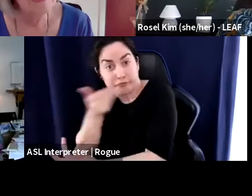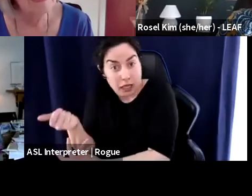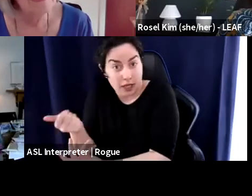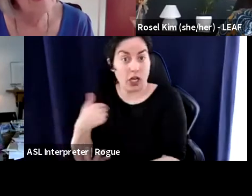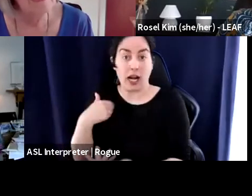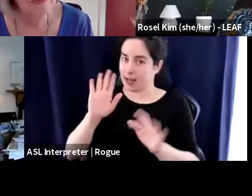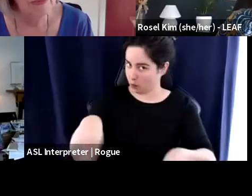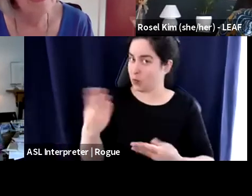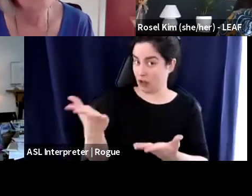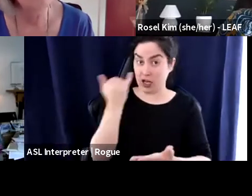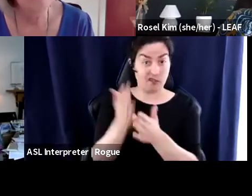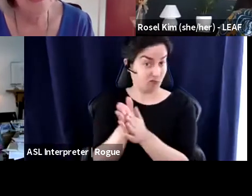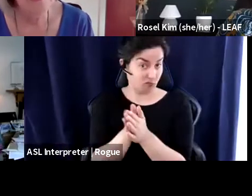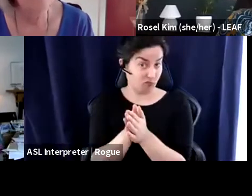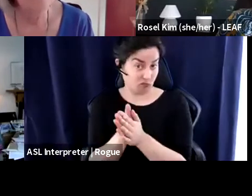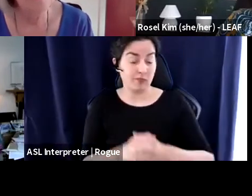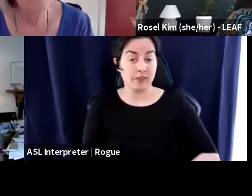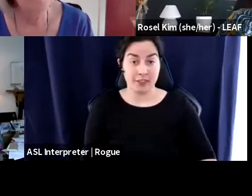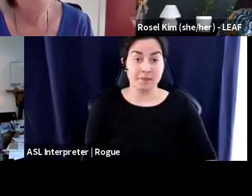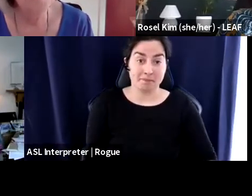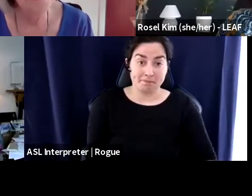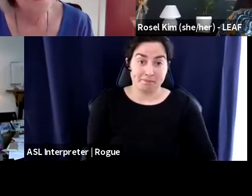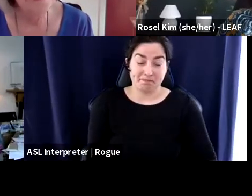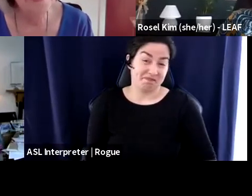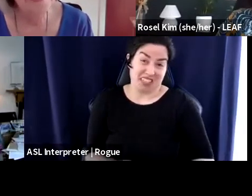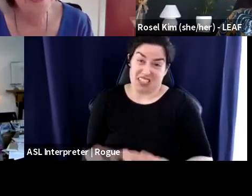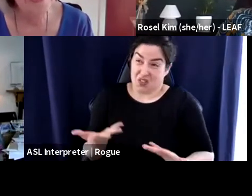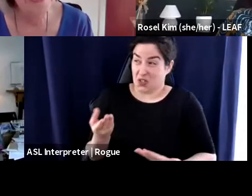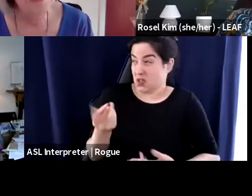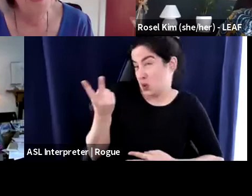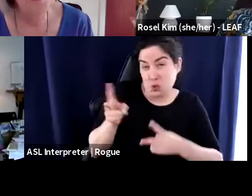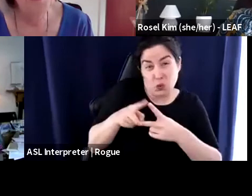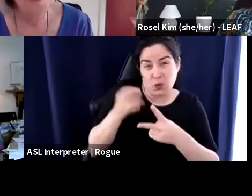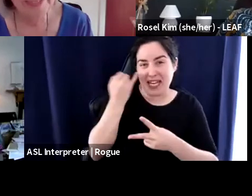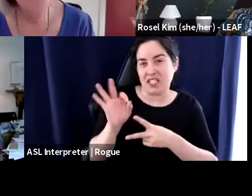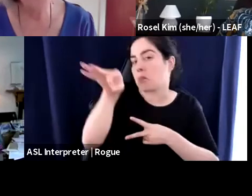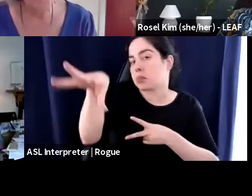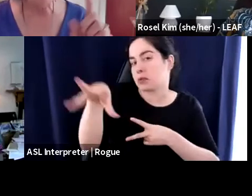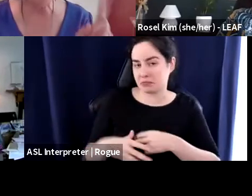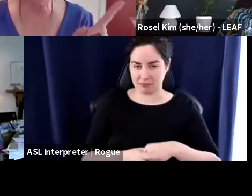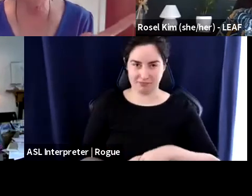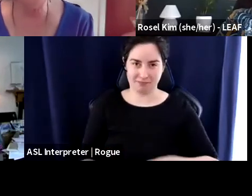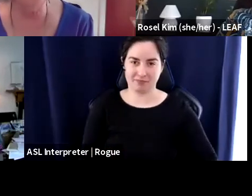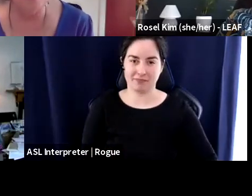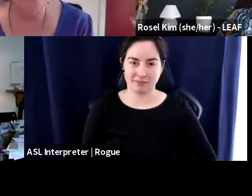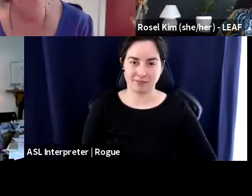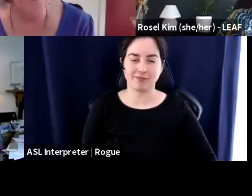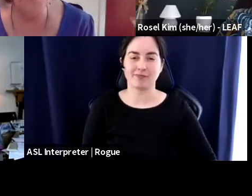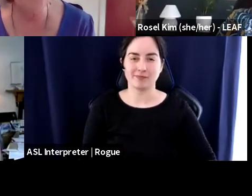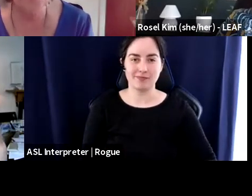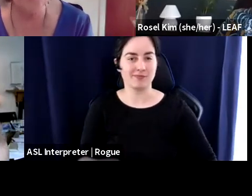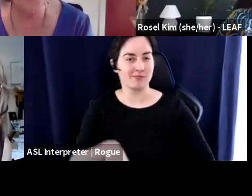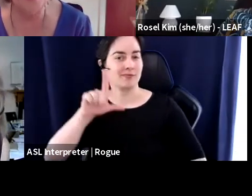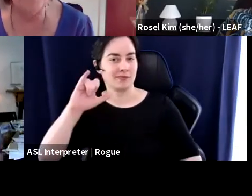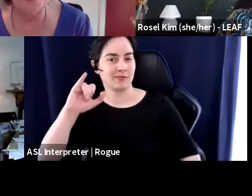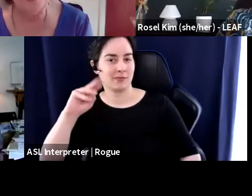to provide if people are interested in that. So those are two ideas that come to mind. Okay, and we will follow up with